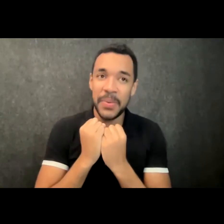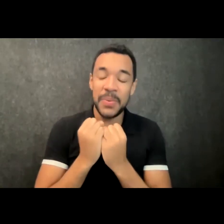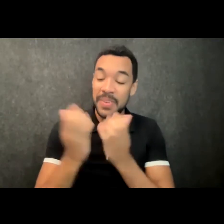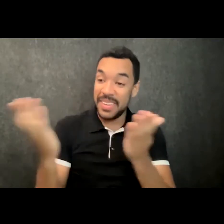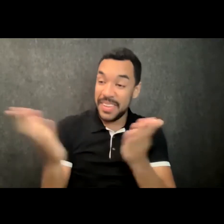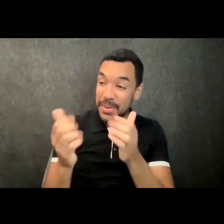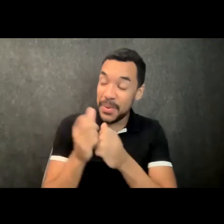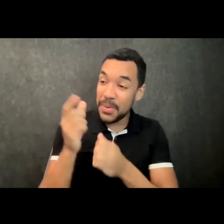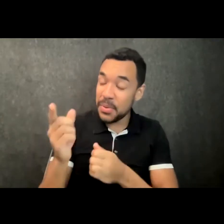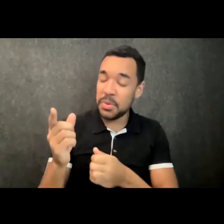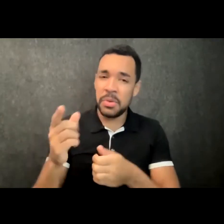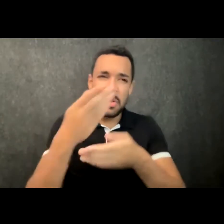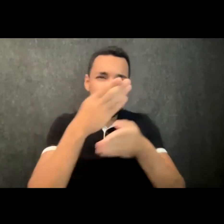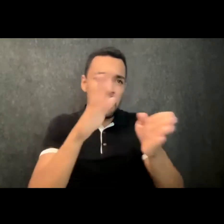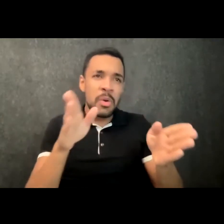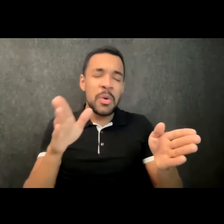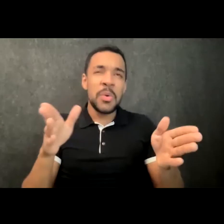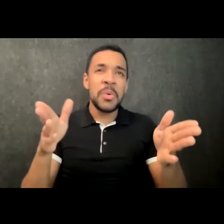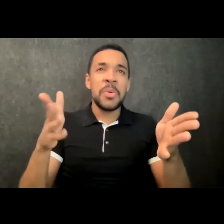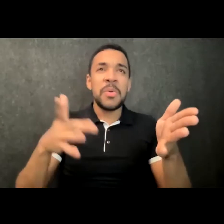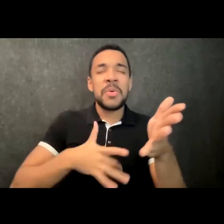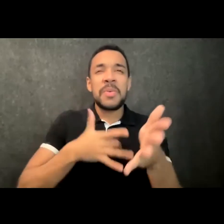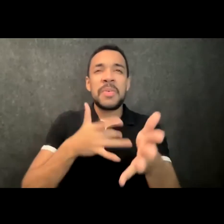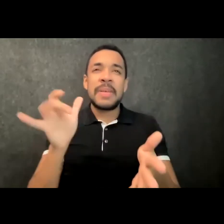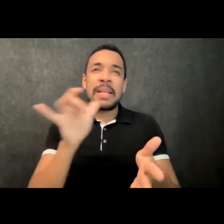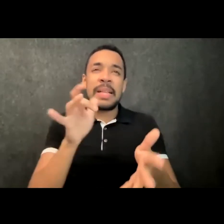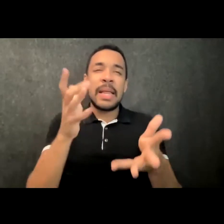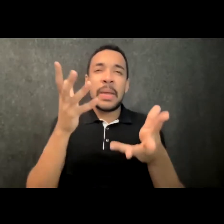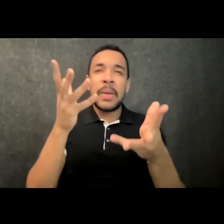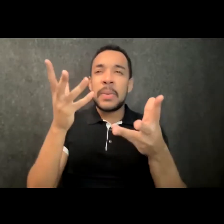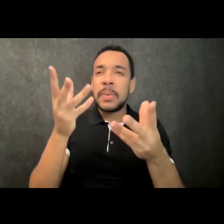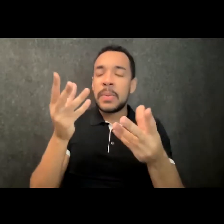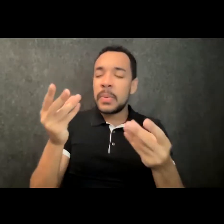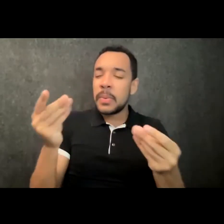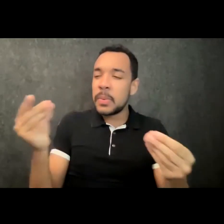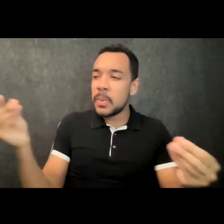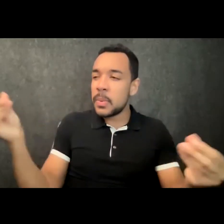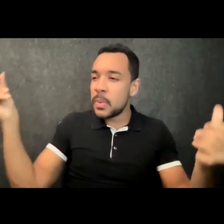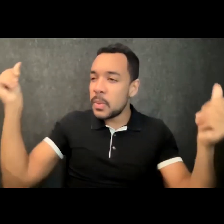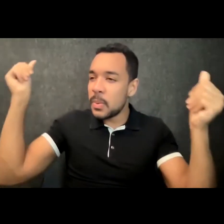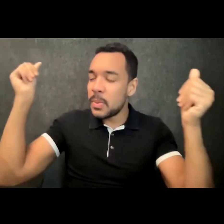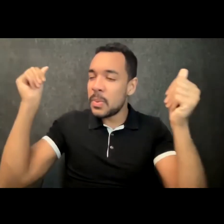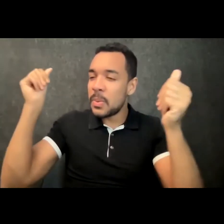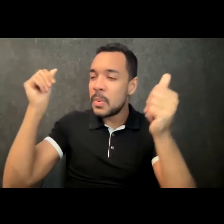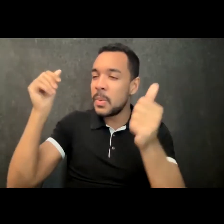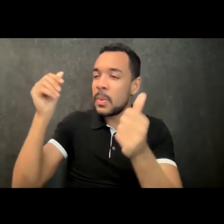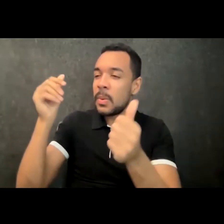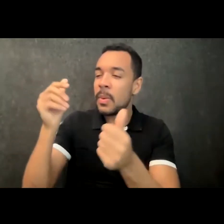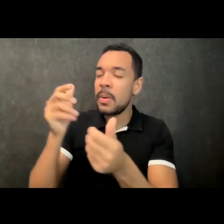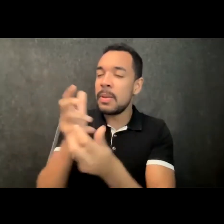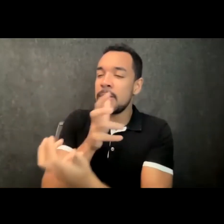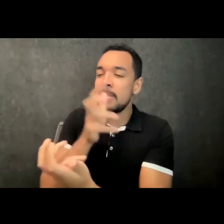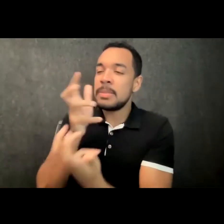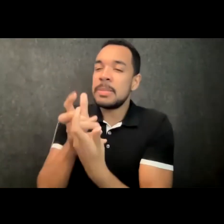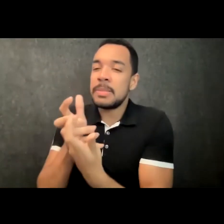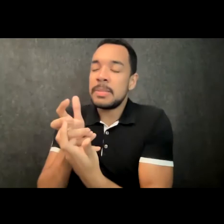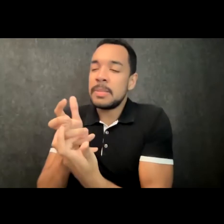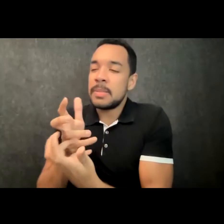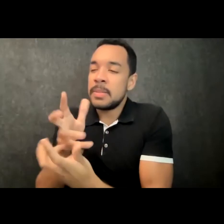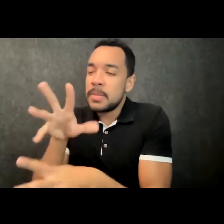soft. Edges lose their edges. My moss landing, my redwood's